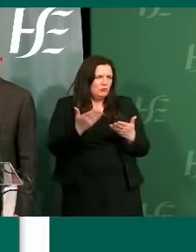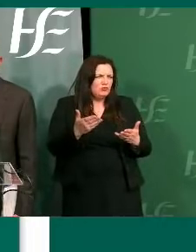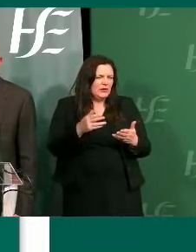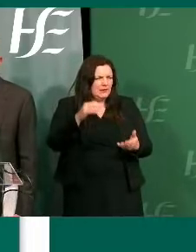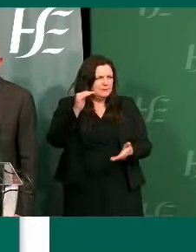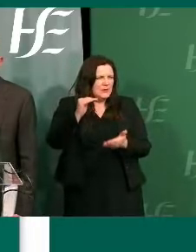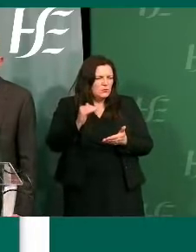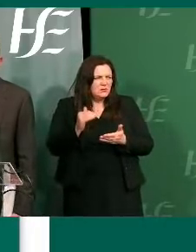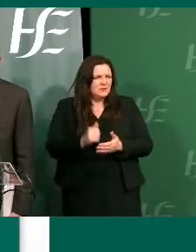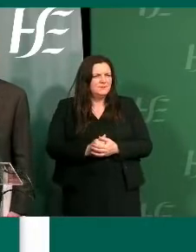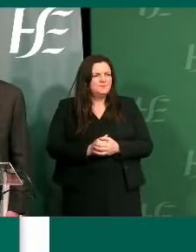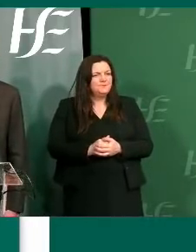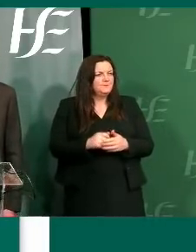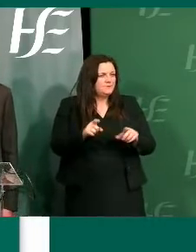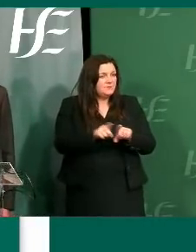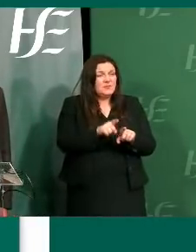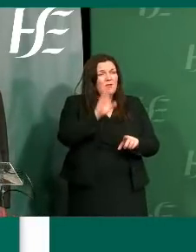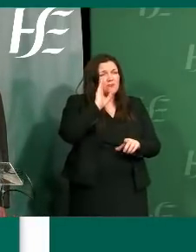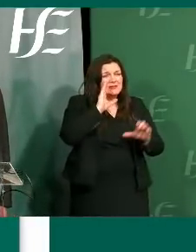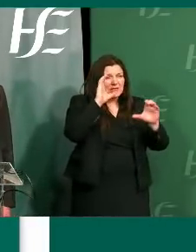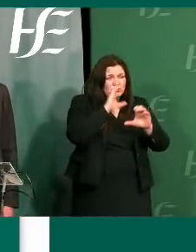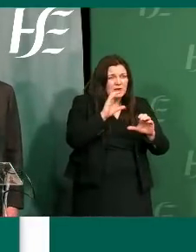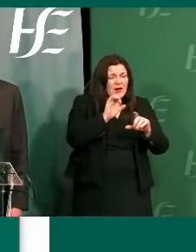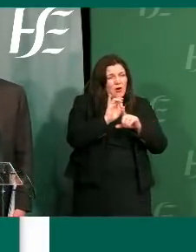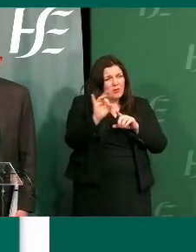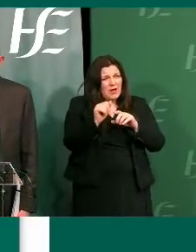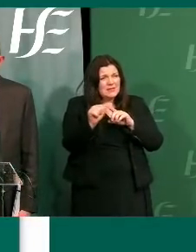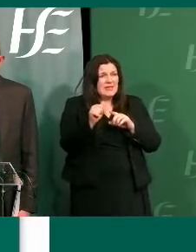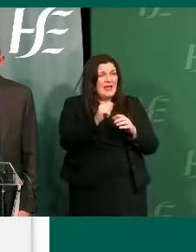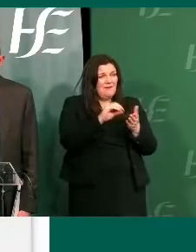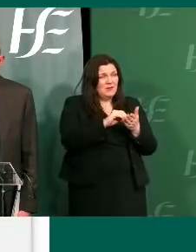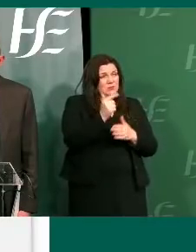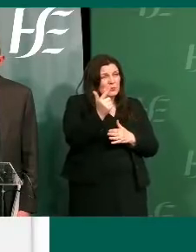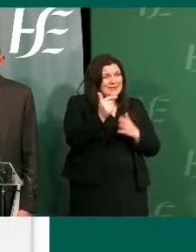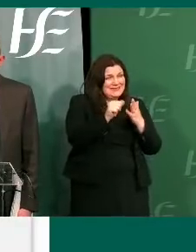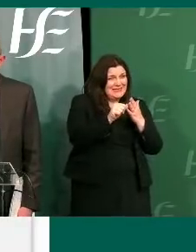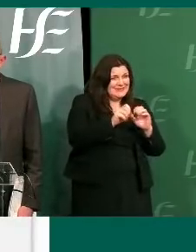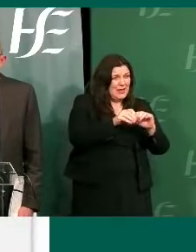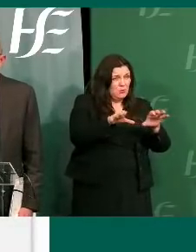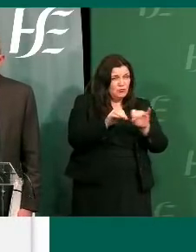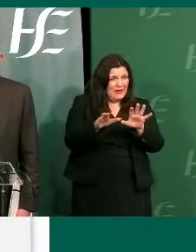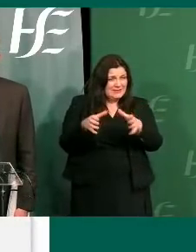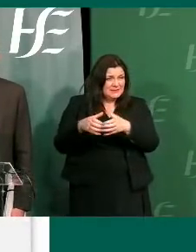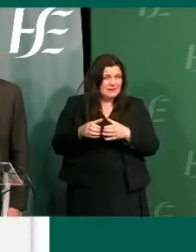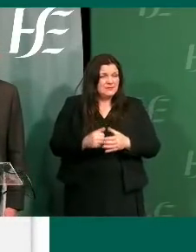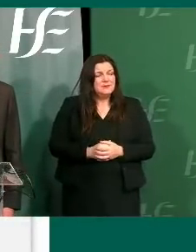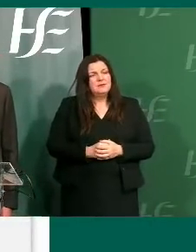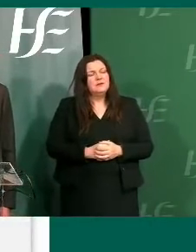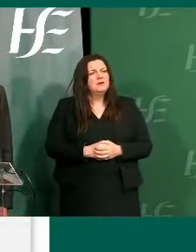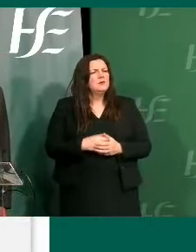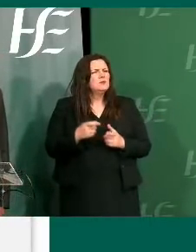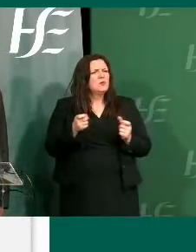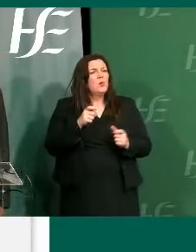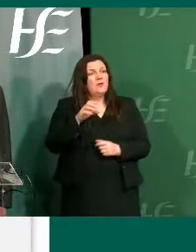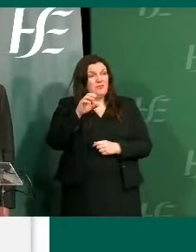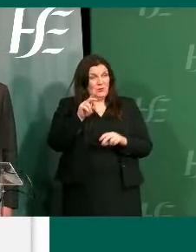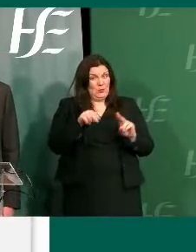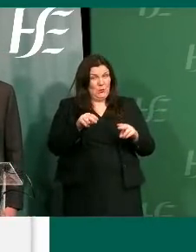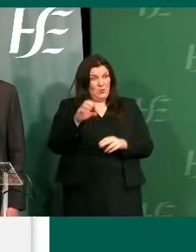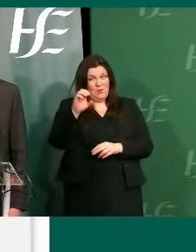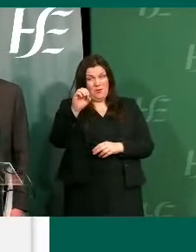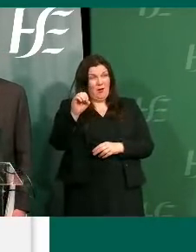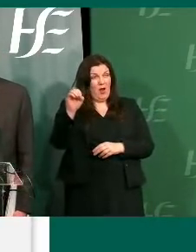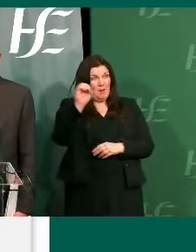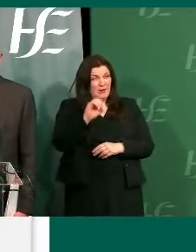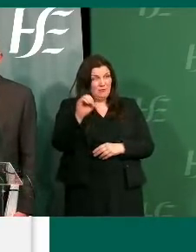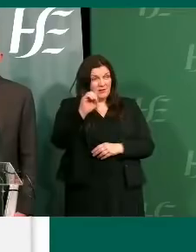Likewise, residential care institutions of other types, 26 outbreaks. So the Omicron, which now update as